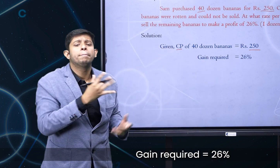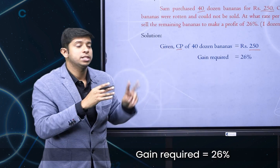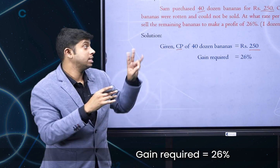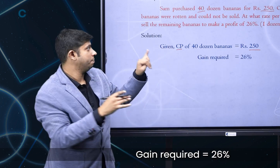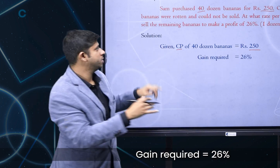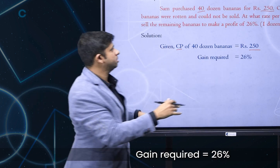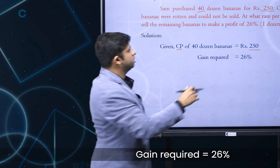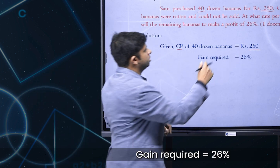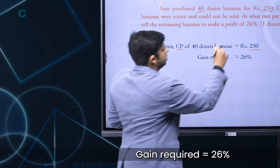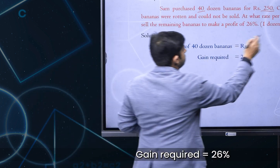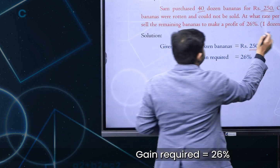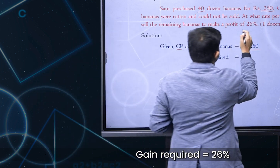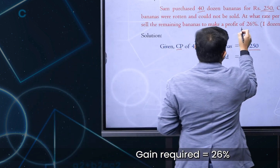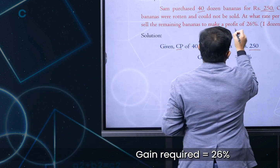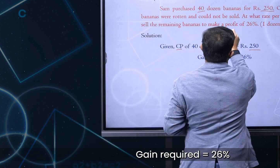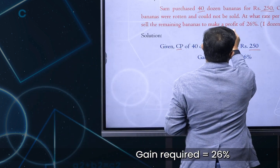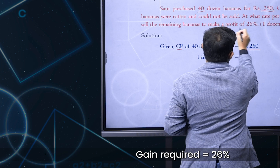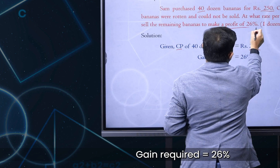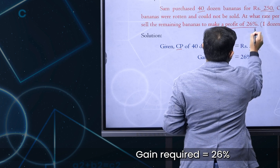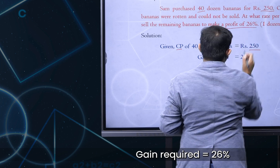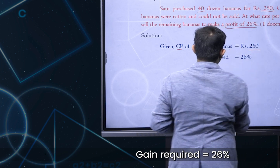Gain required equals to 26%.